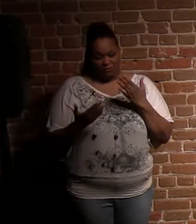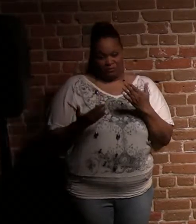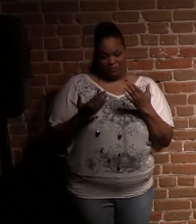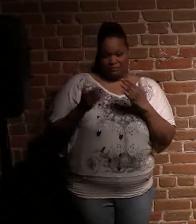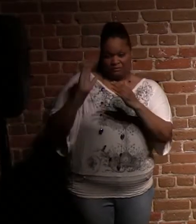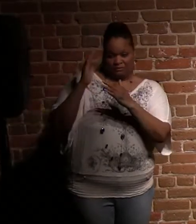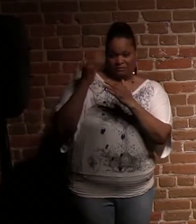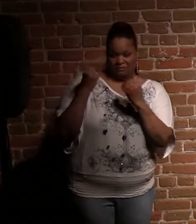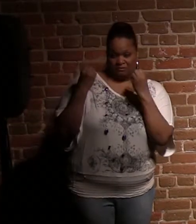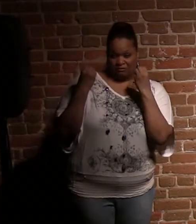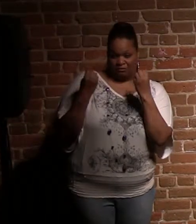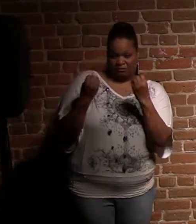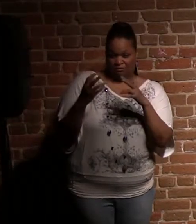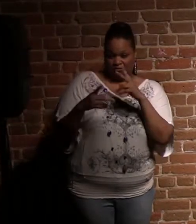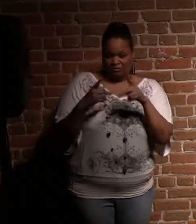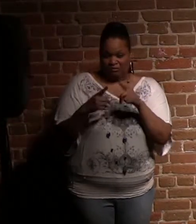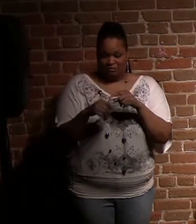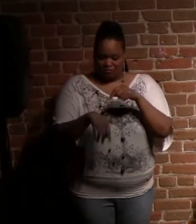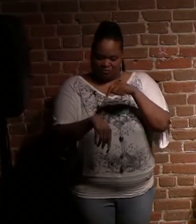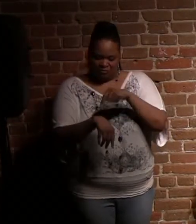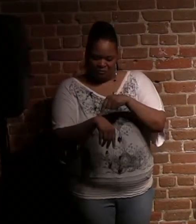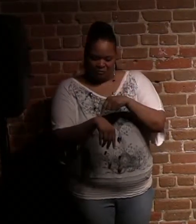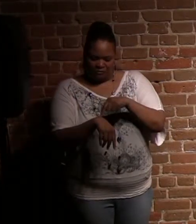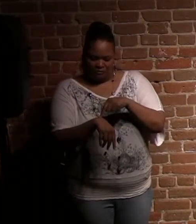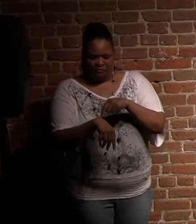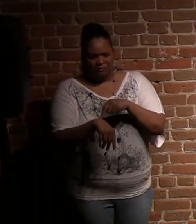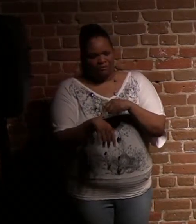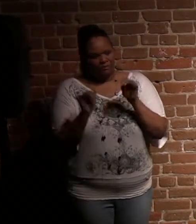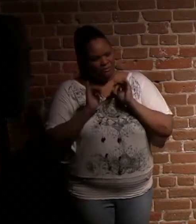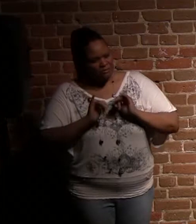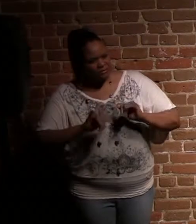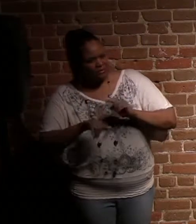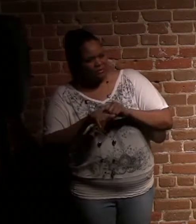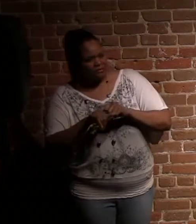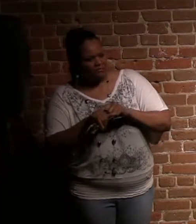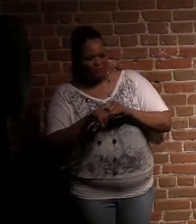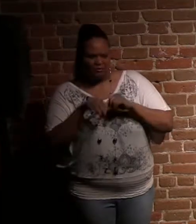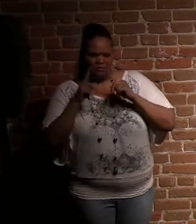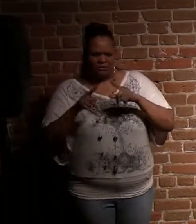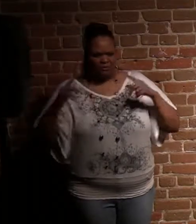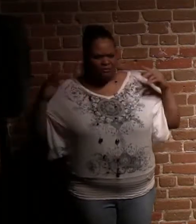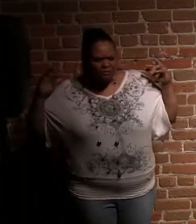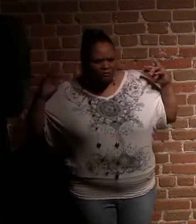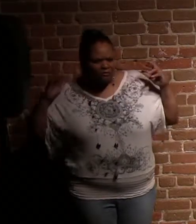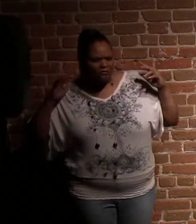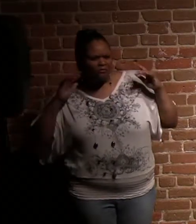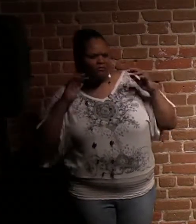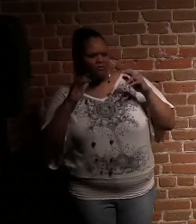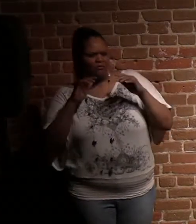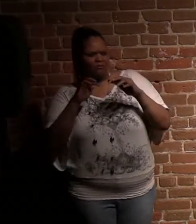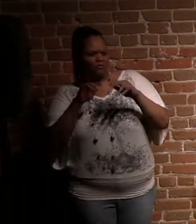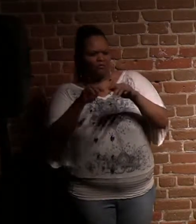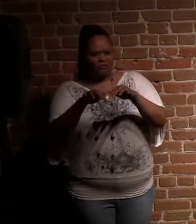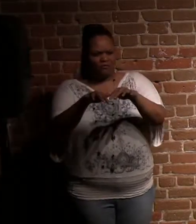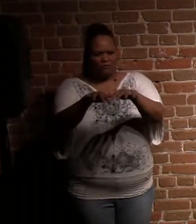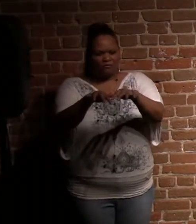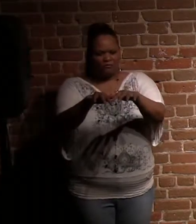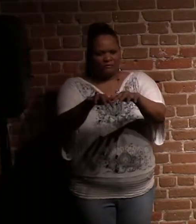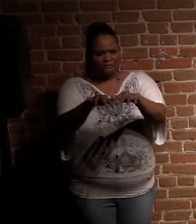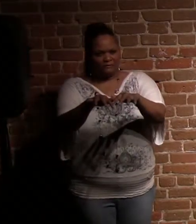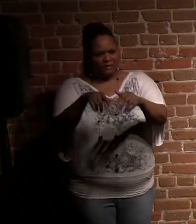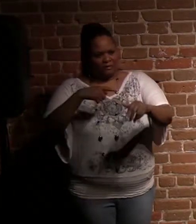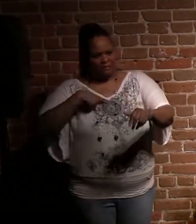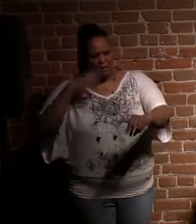for the same time. All just like this wave of people coming through the campground. Wow, I'm 10, I